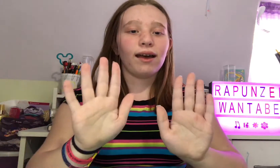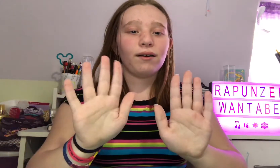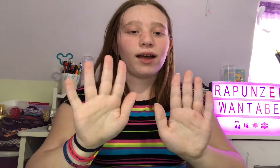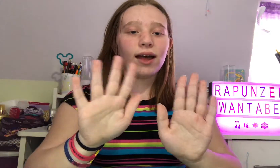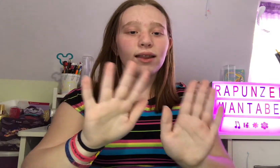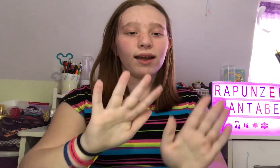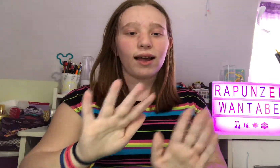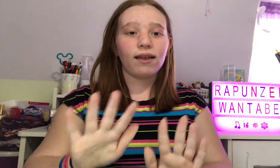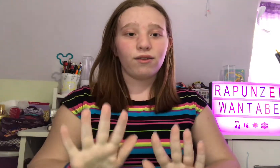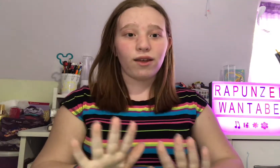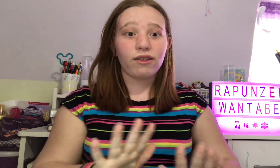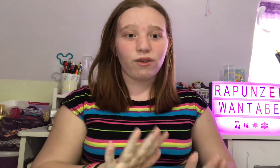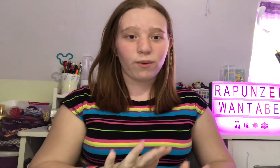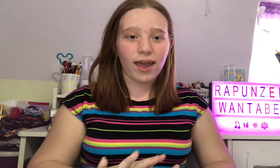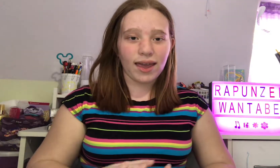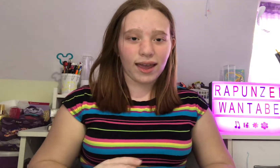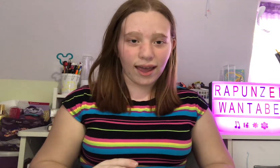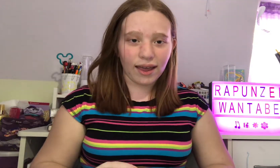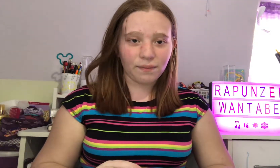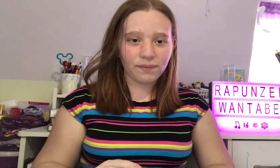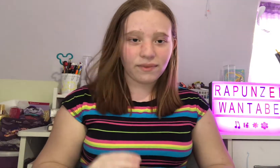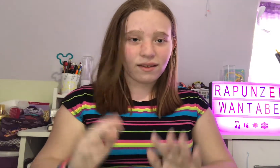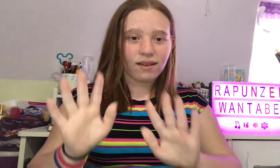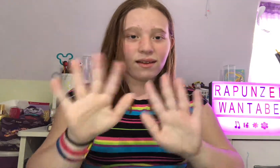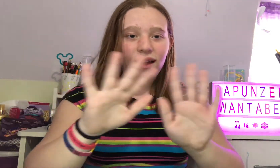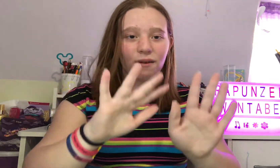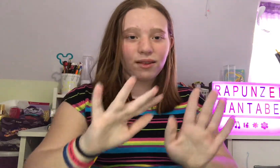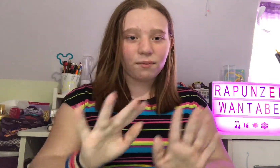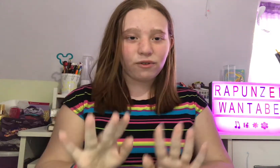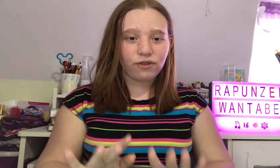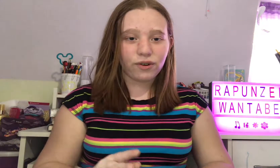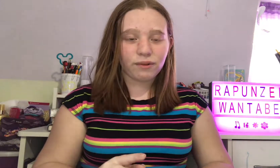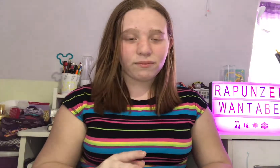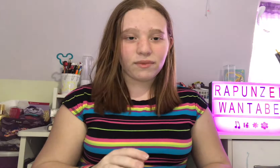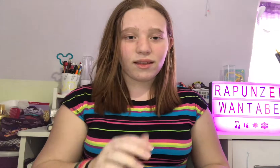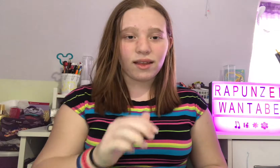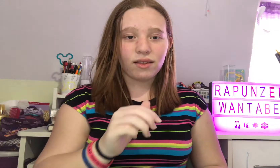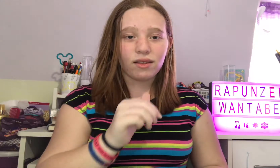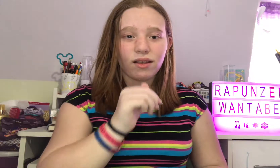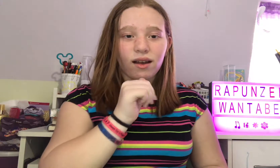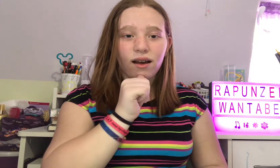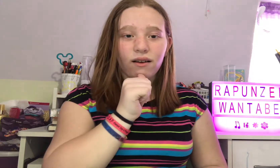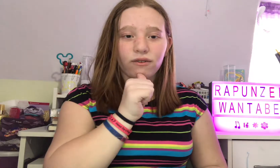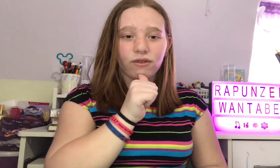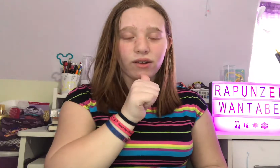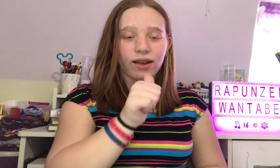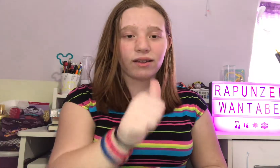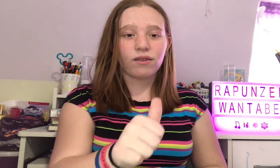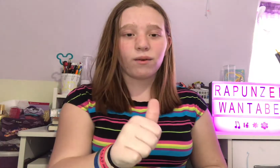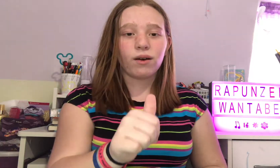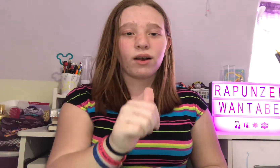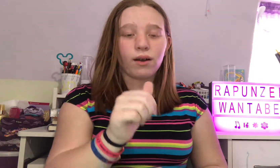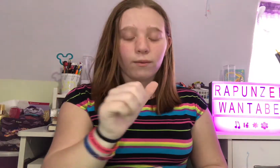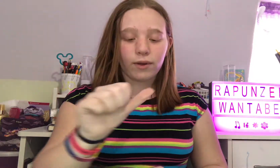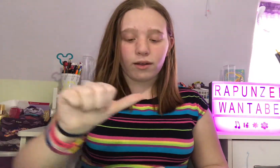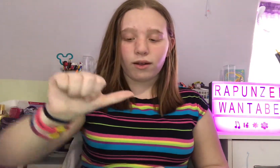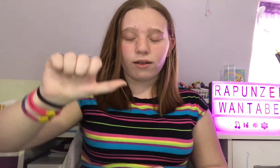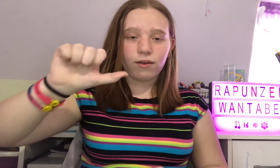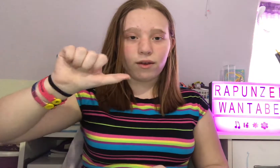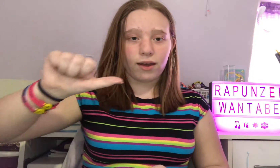put your hands out, and then kind of do that swaying again, how we did before. Afraid. So what you're gonna do is you're gonna